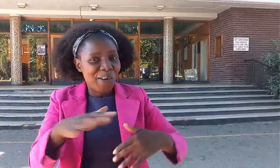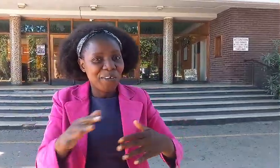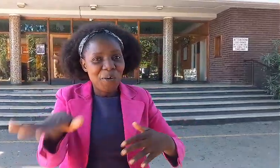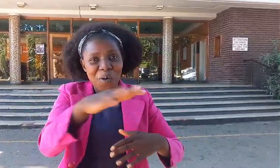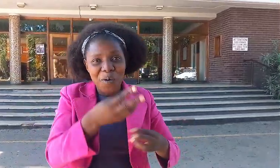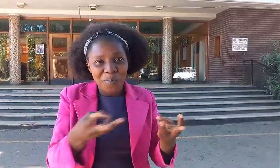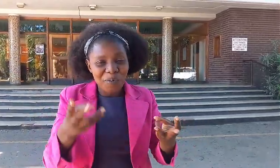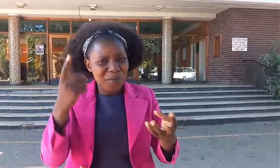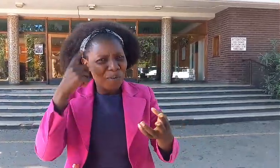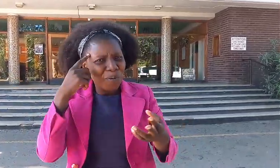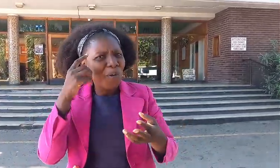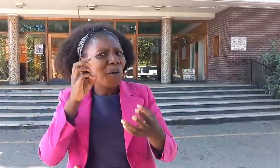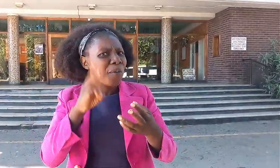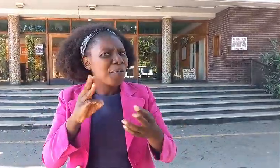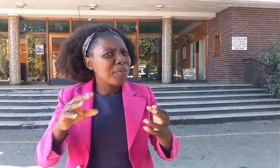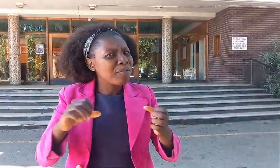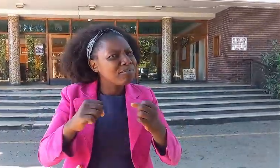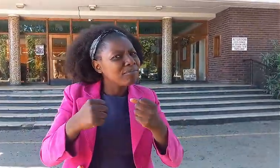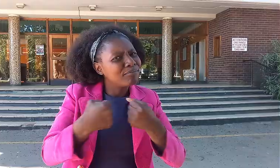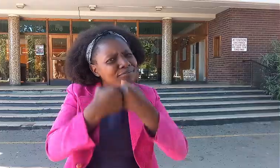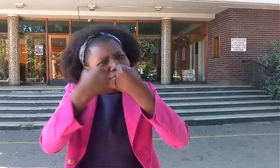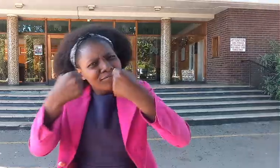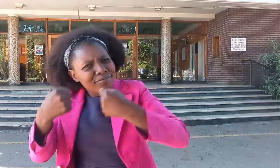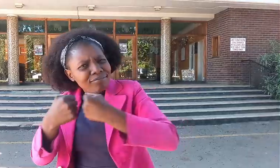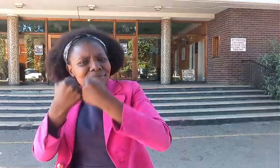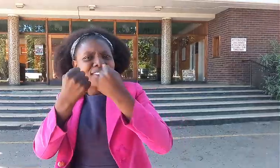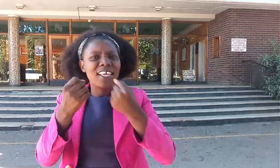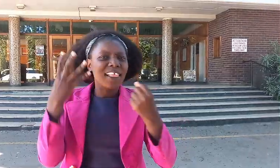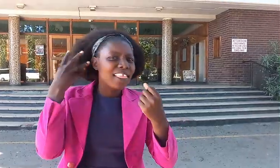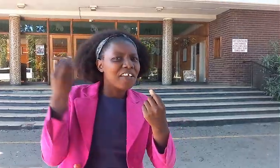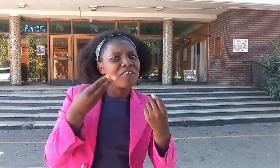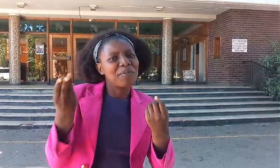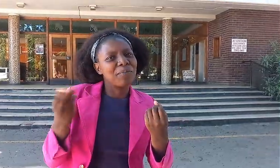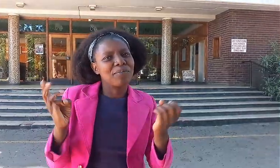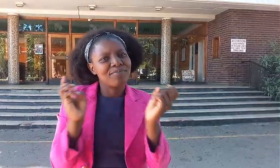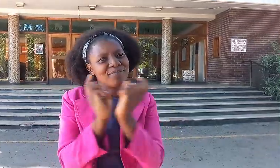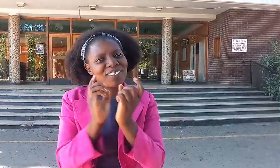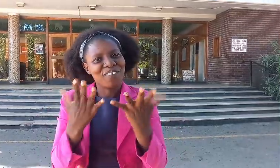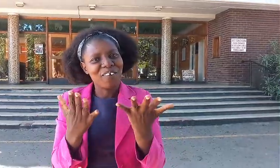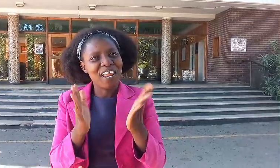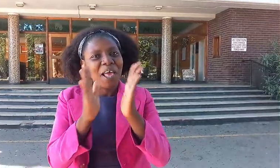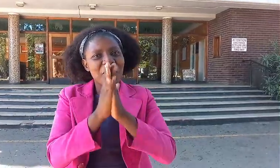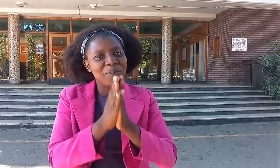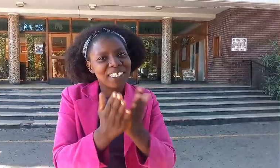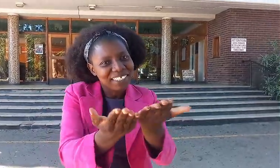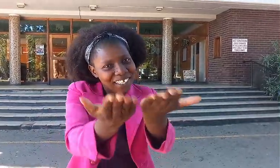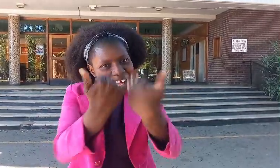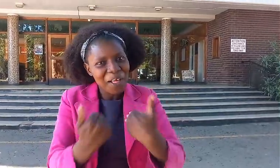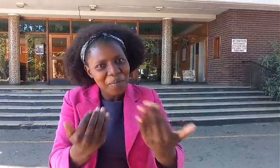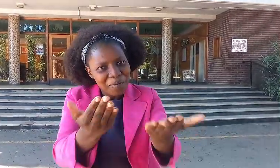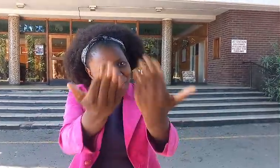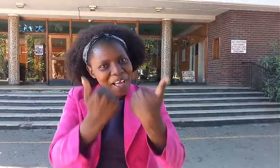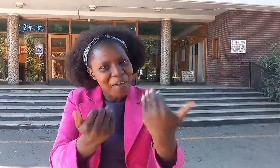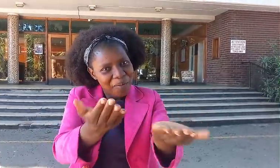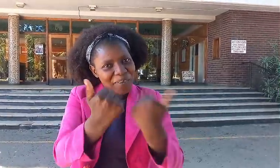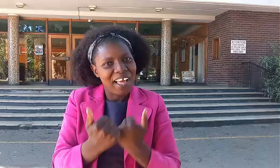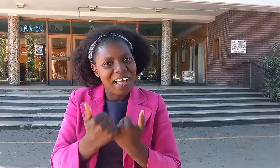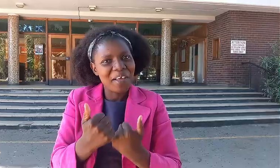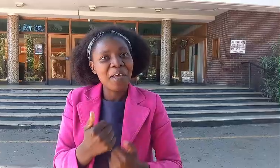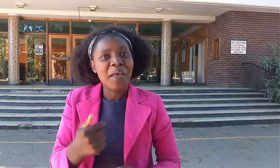Bridge, and everyone who will come here will get to understand what challenges the deaf community